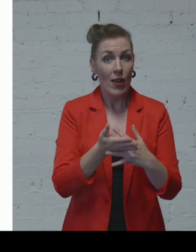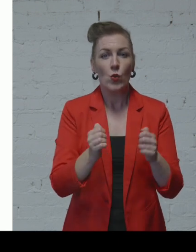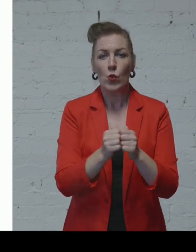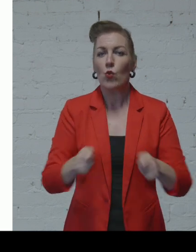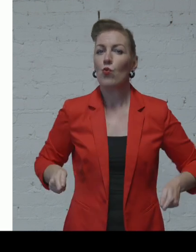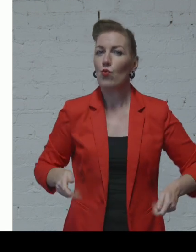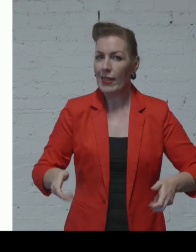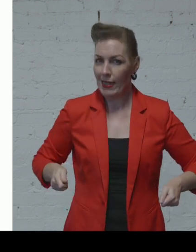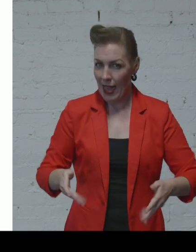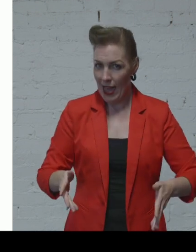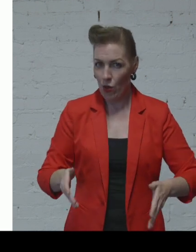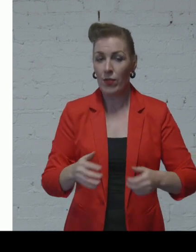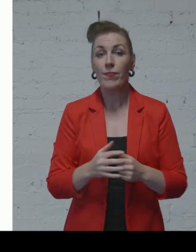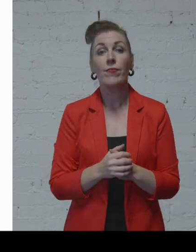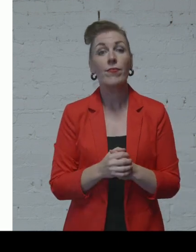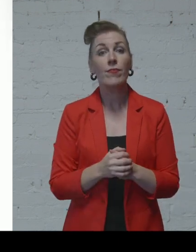users.